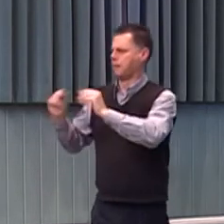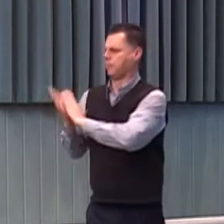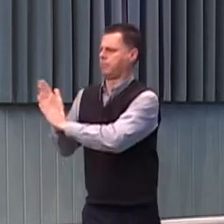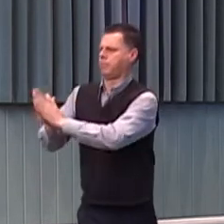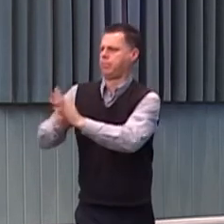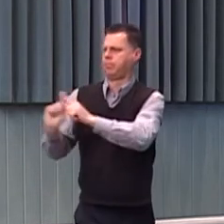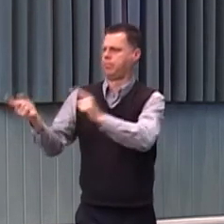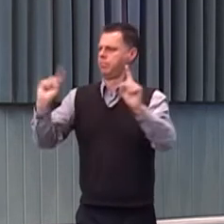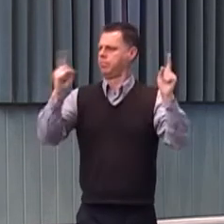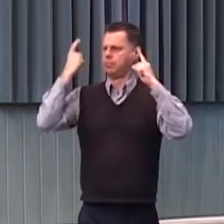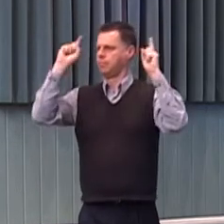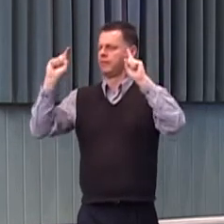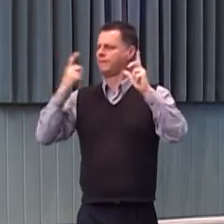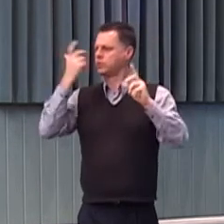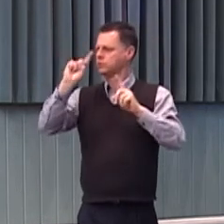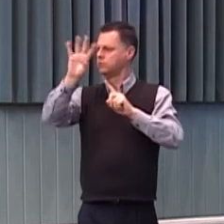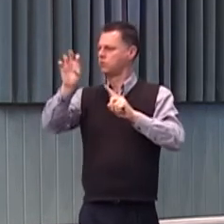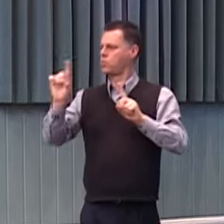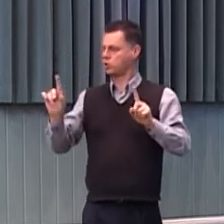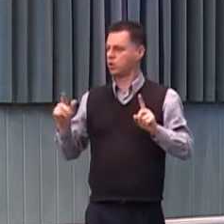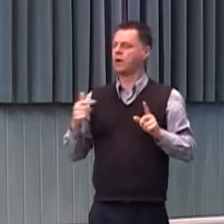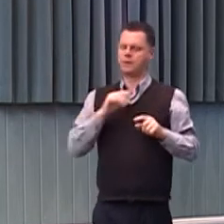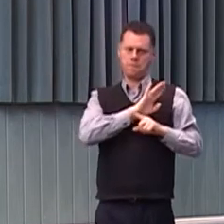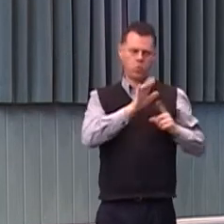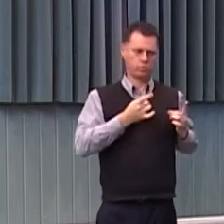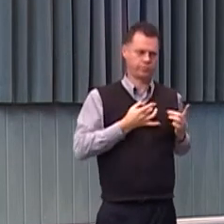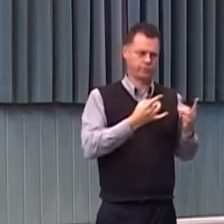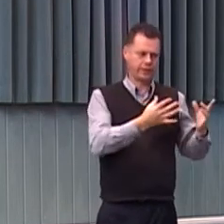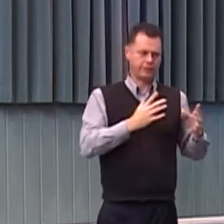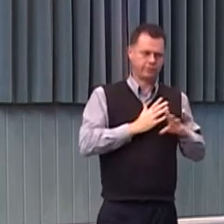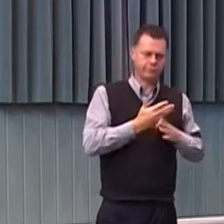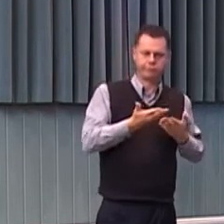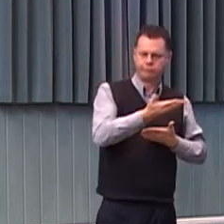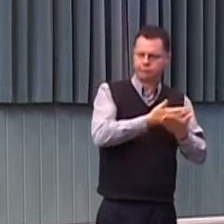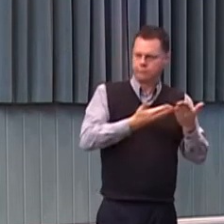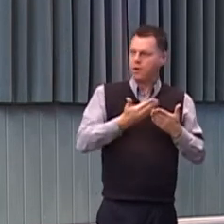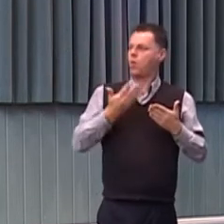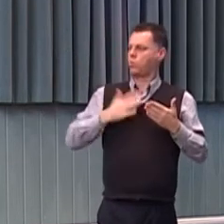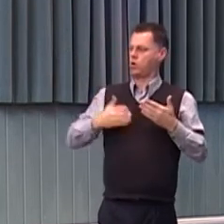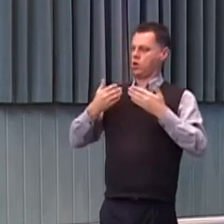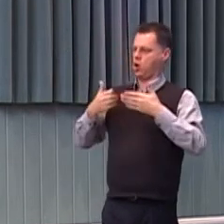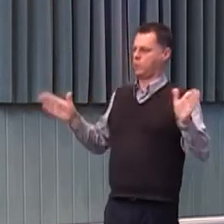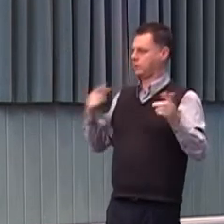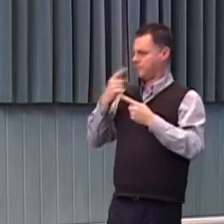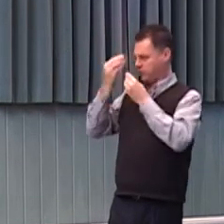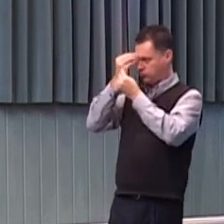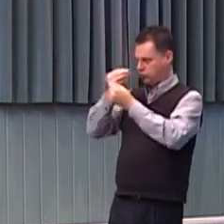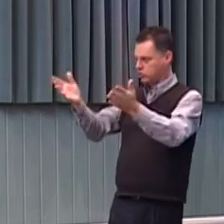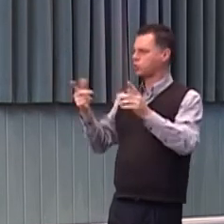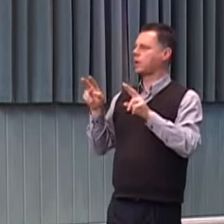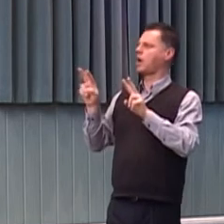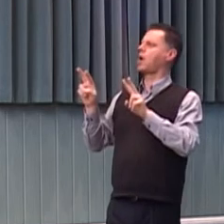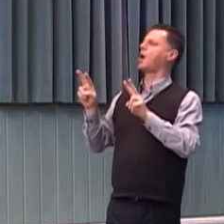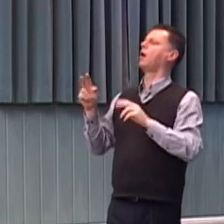work in the background to prepare for this meeting. We want to be as open and honest with you as we can be. But what we are really talking about